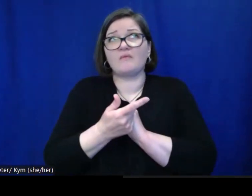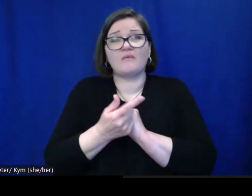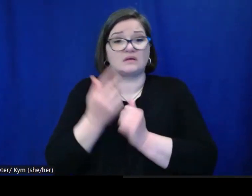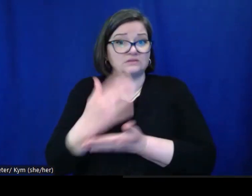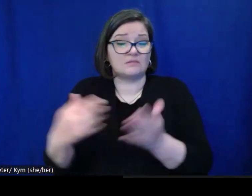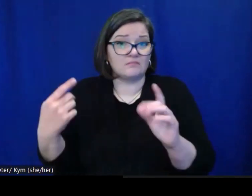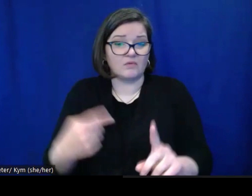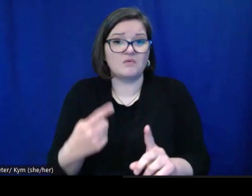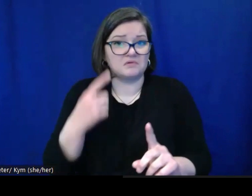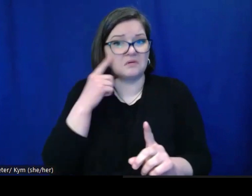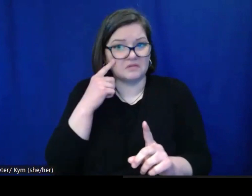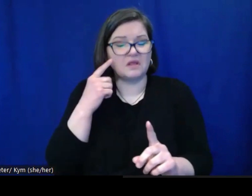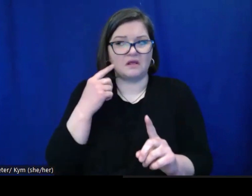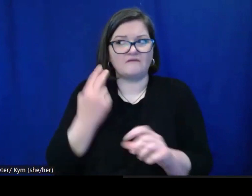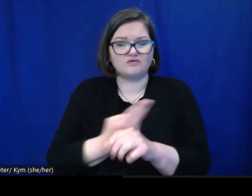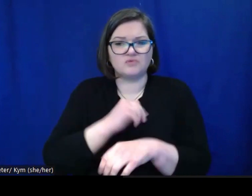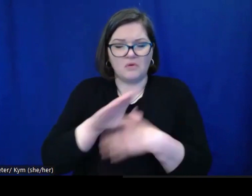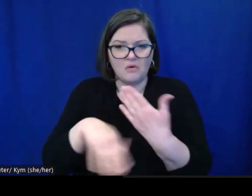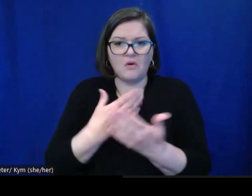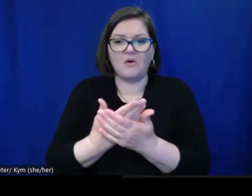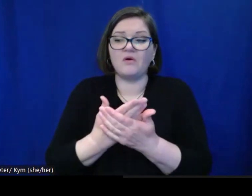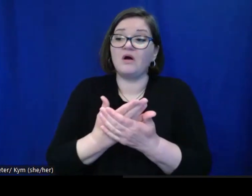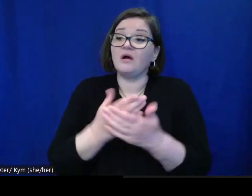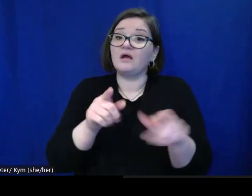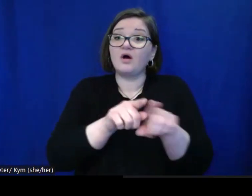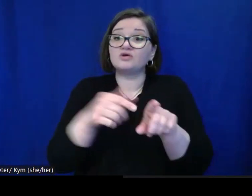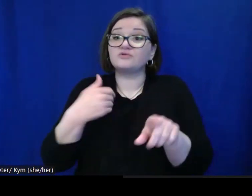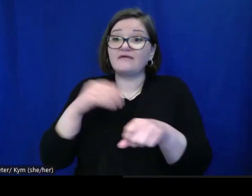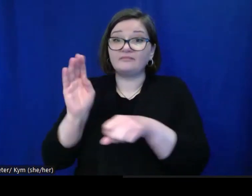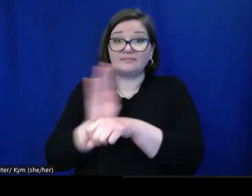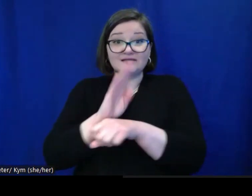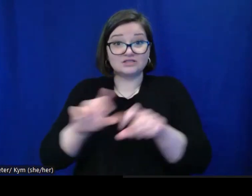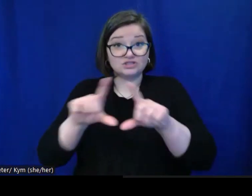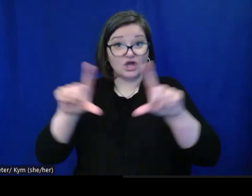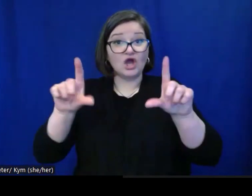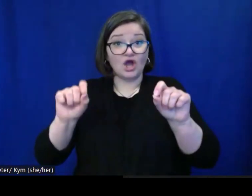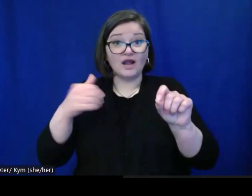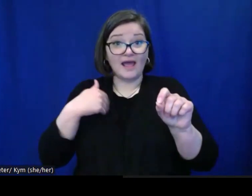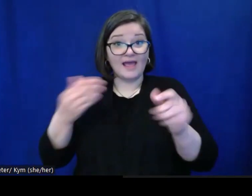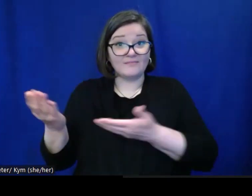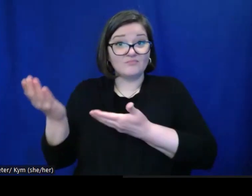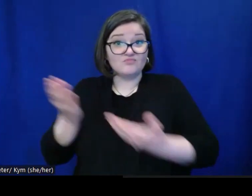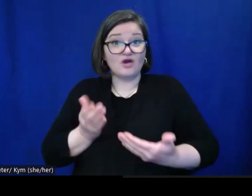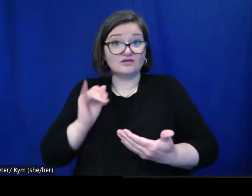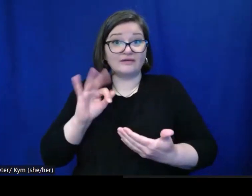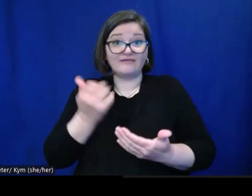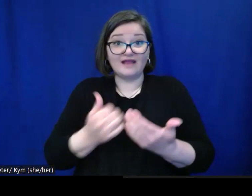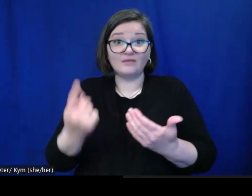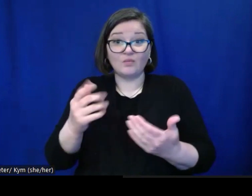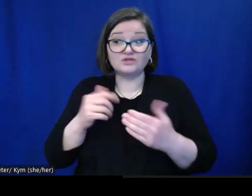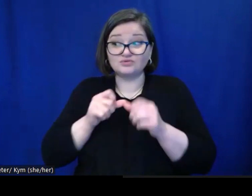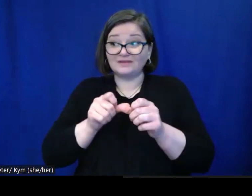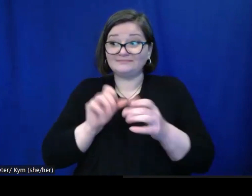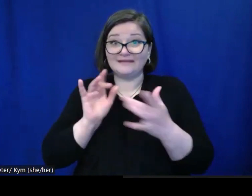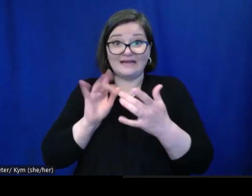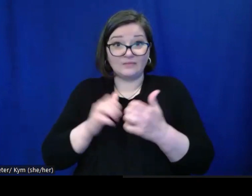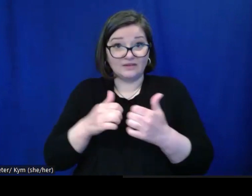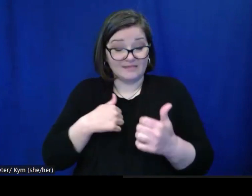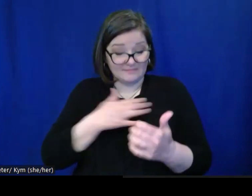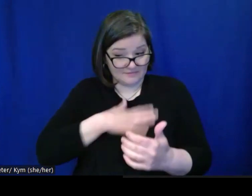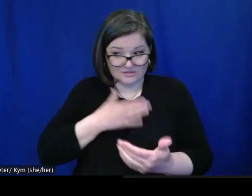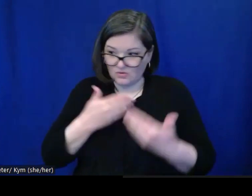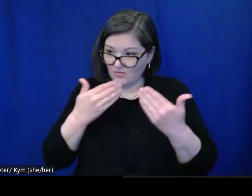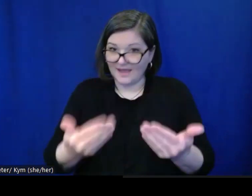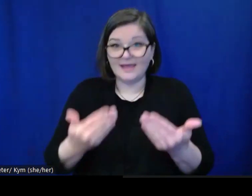other than that, I do have a business card that I brought. So if anyone wants to stay connected with me, please feel free.